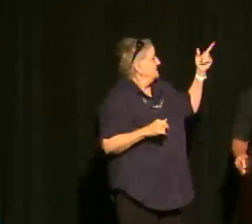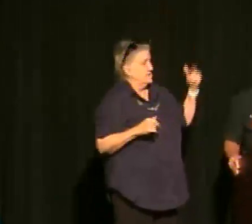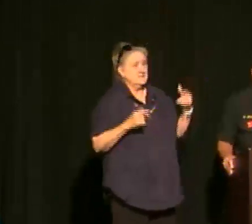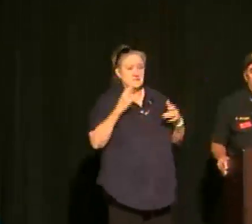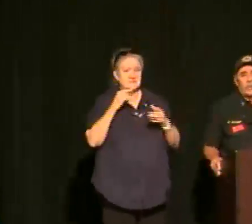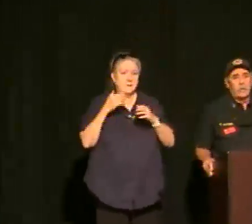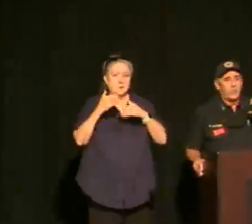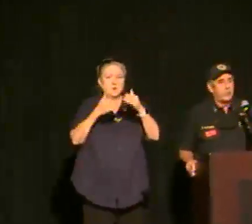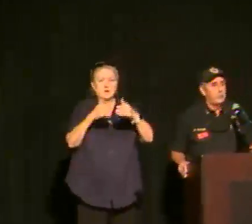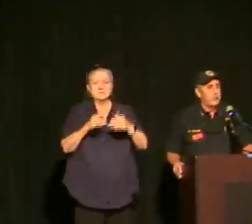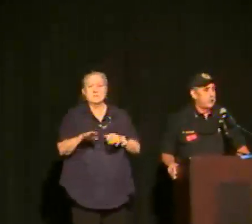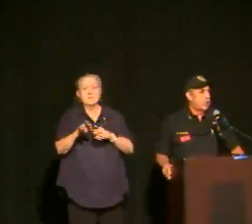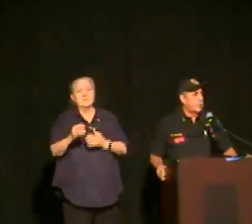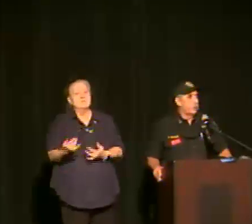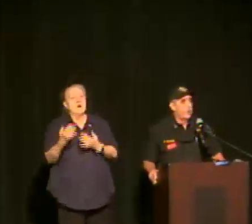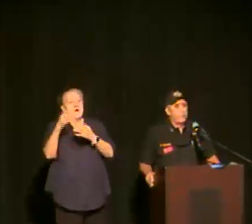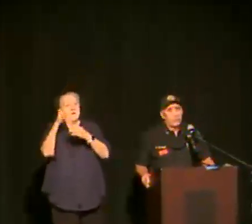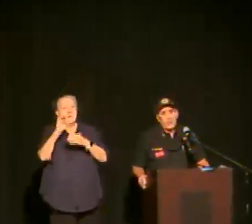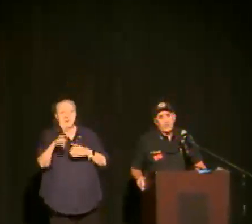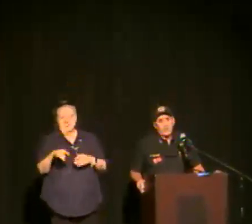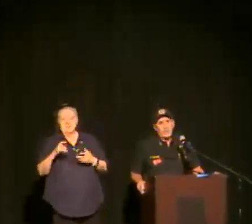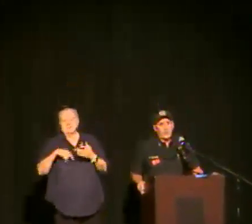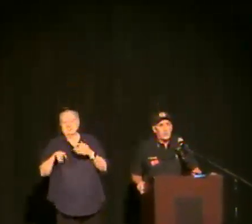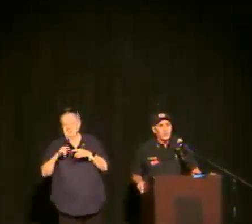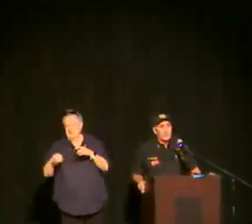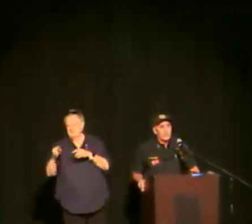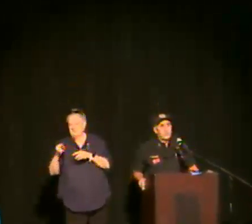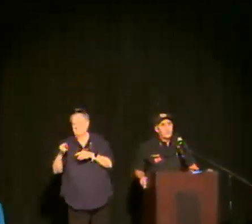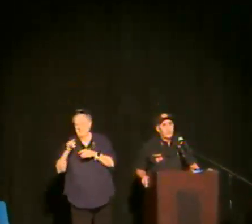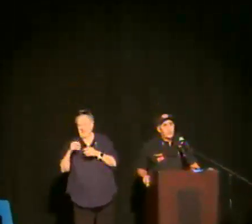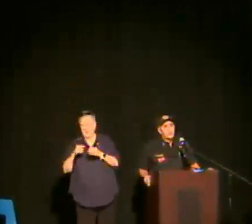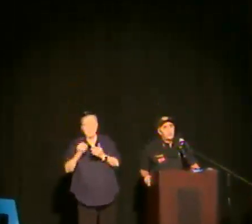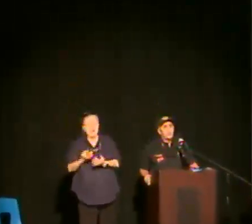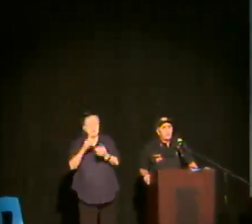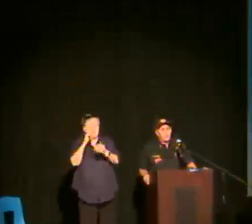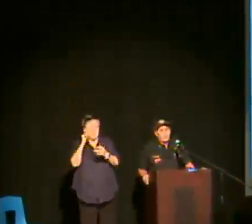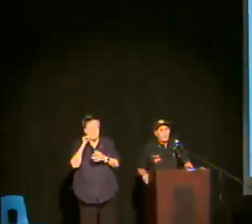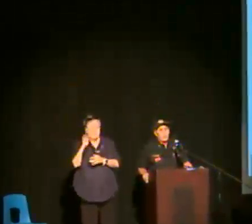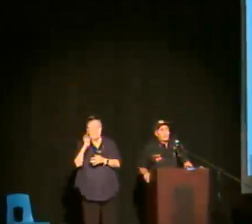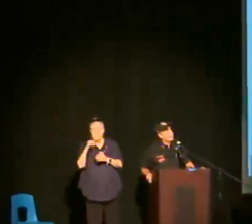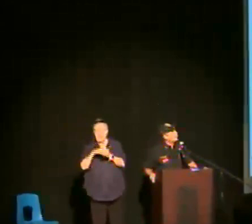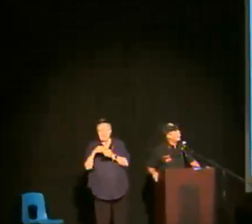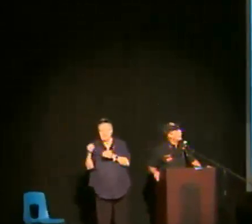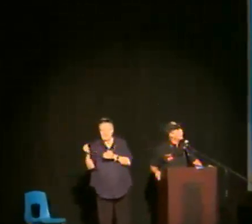map. Yesterday, that run, many of us thought it was about 4,000 acres. That run yesterday was